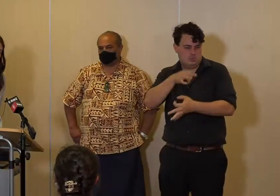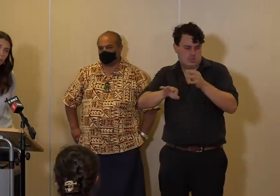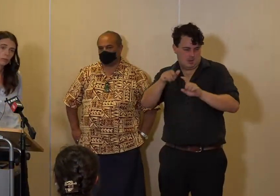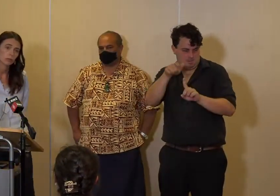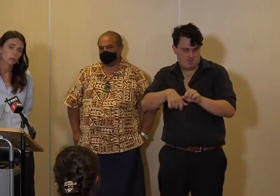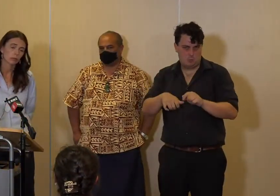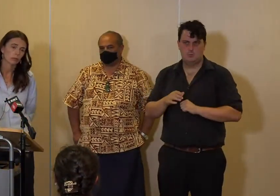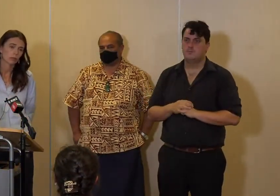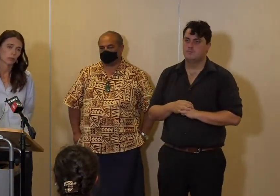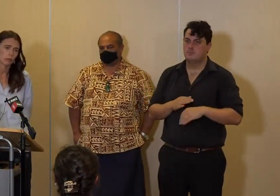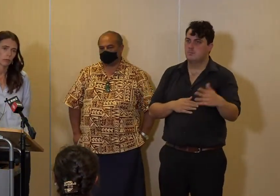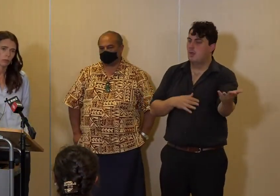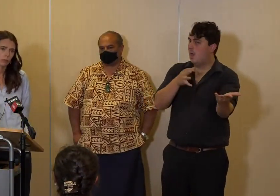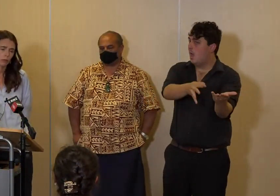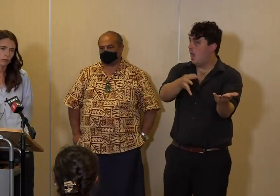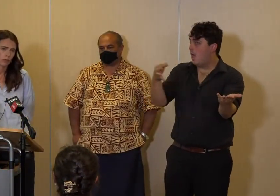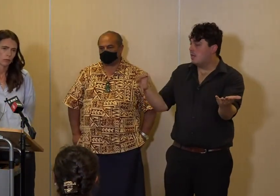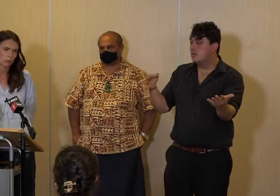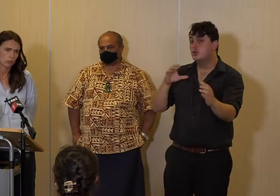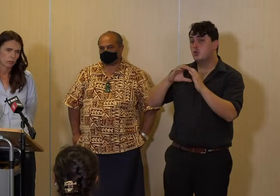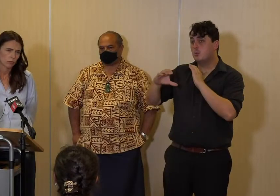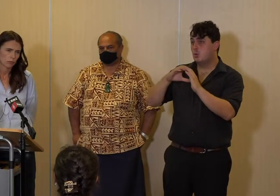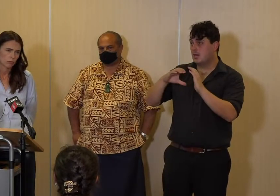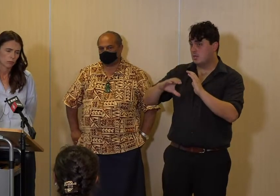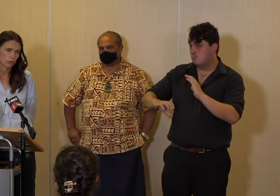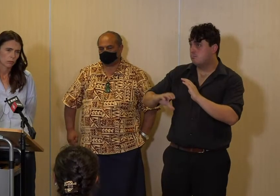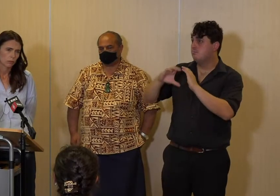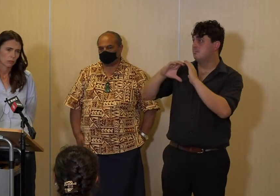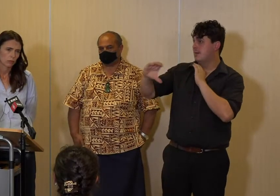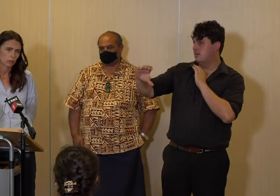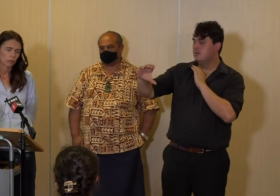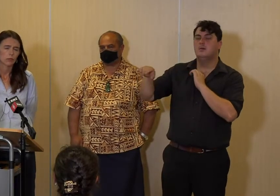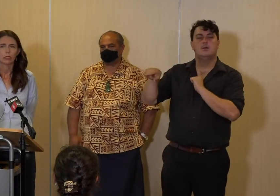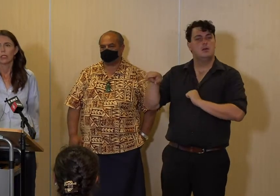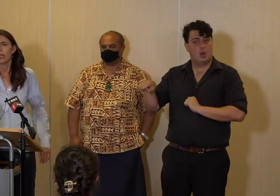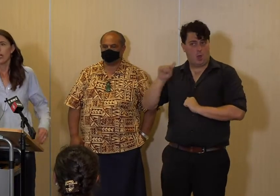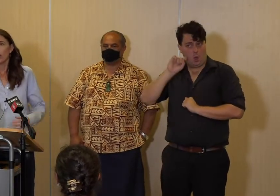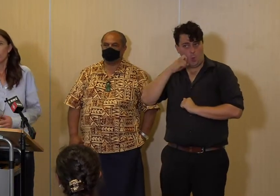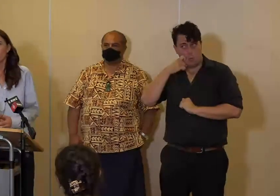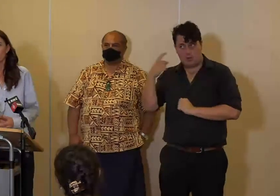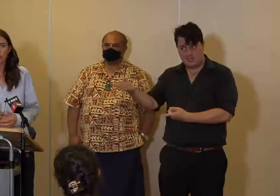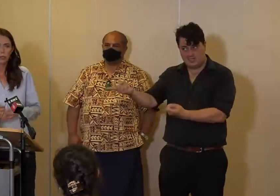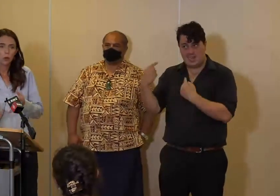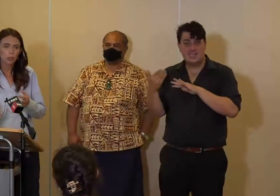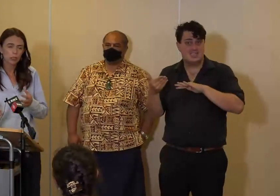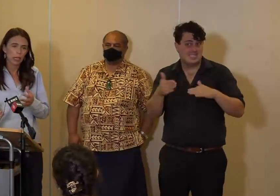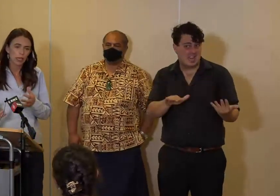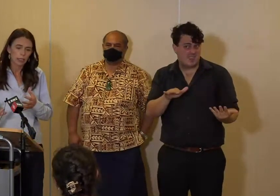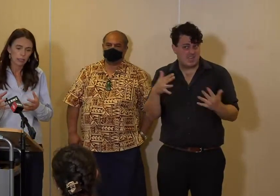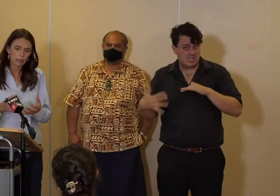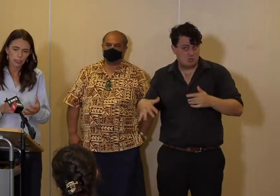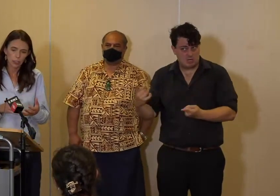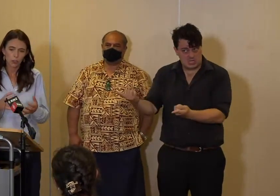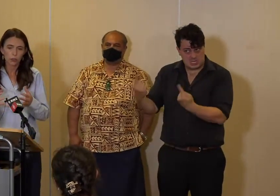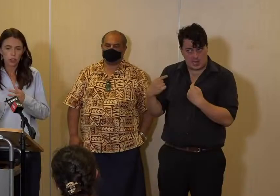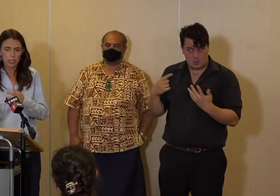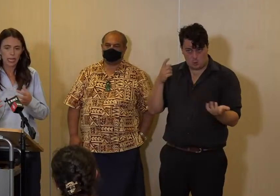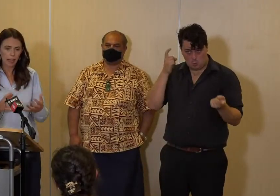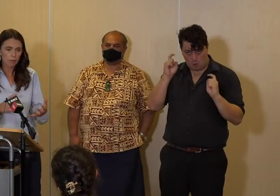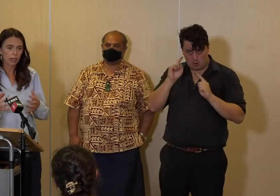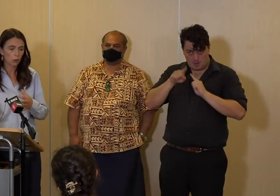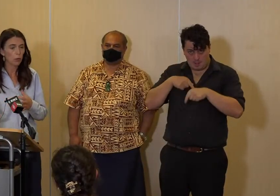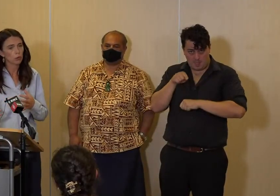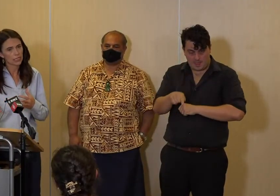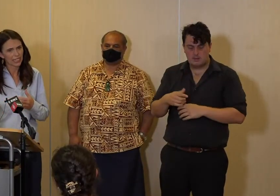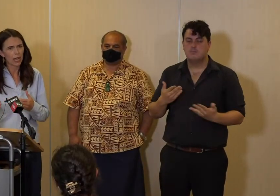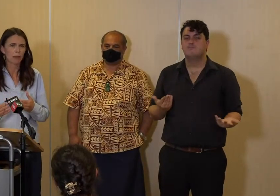once communications are re-established that we will see injuries and deaths reported? Well, look, of course, there